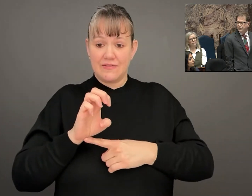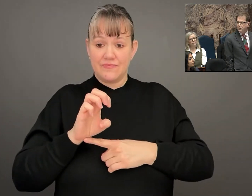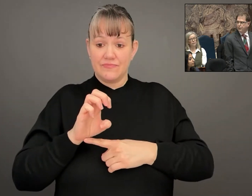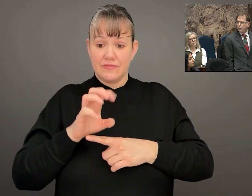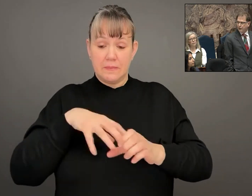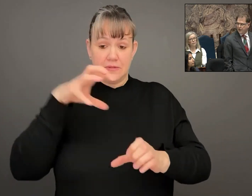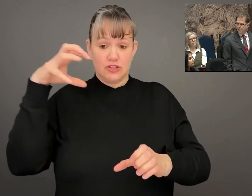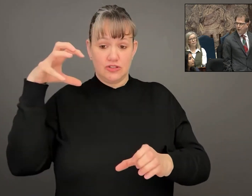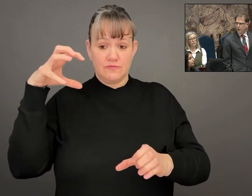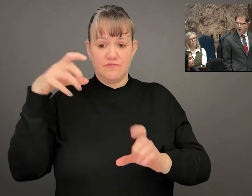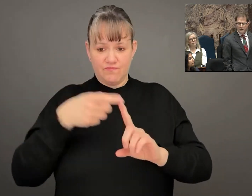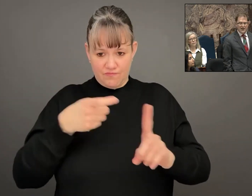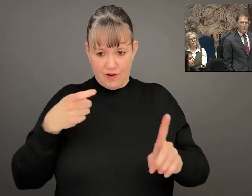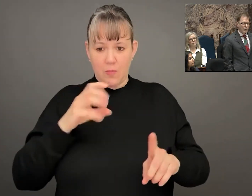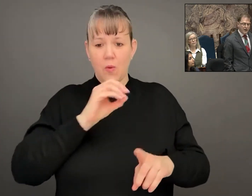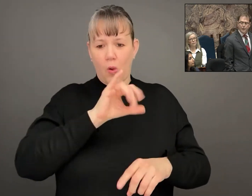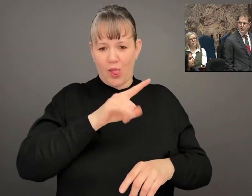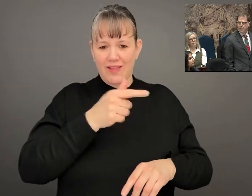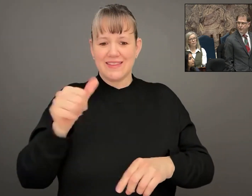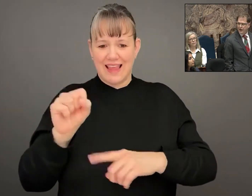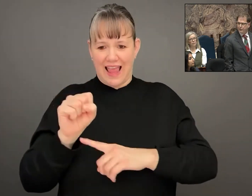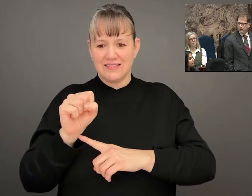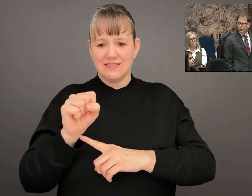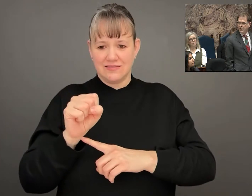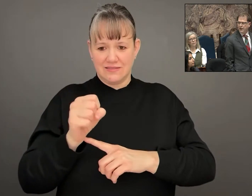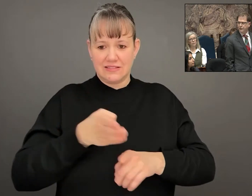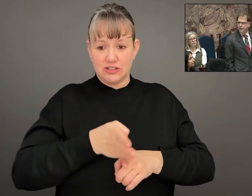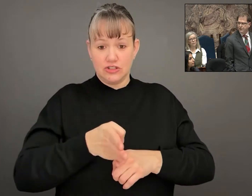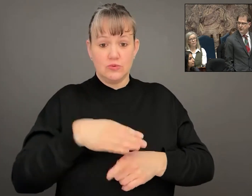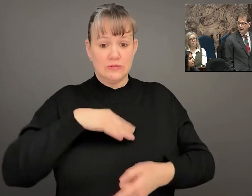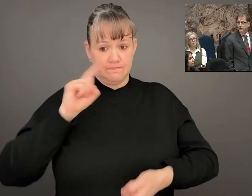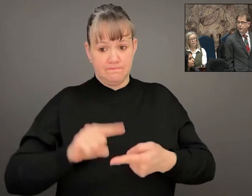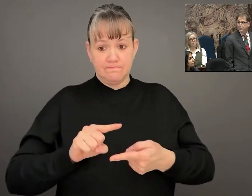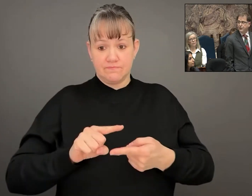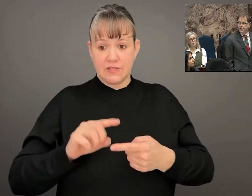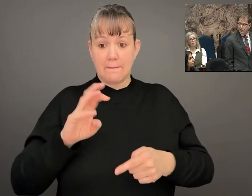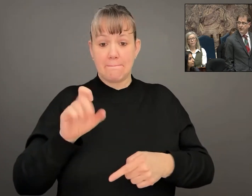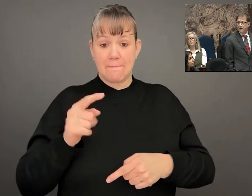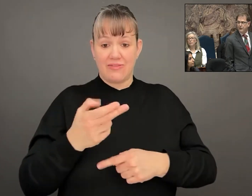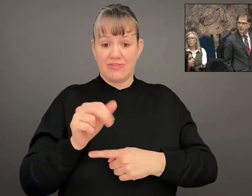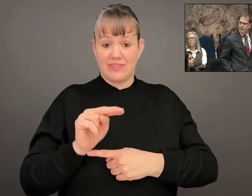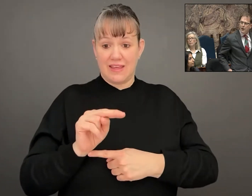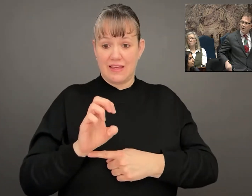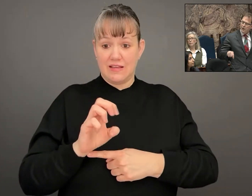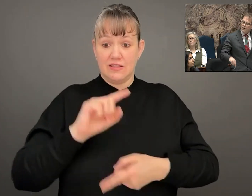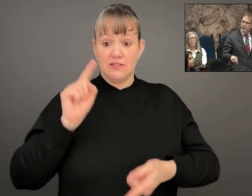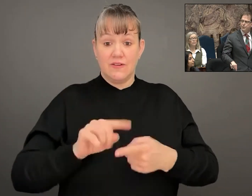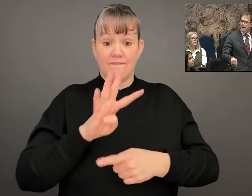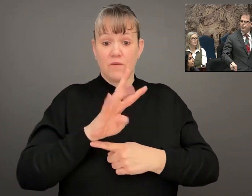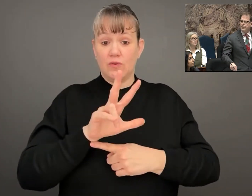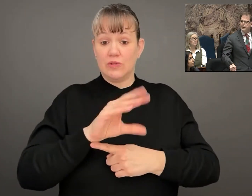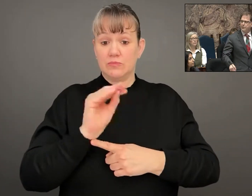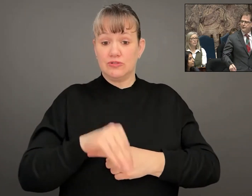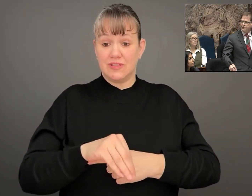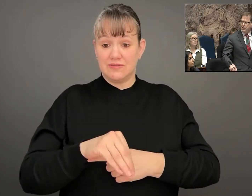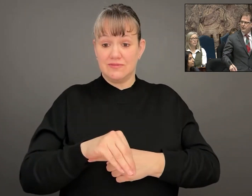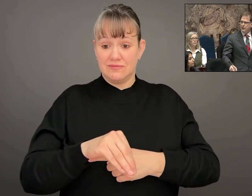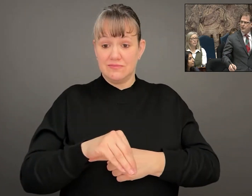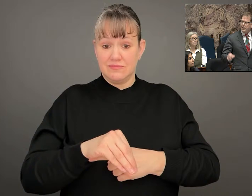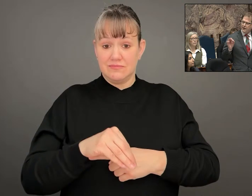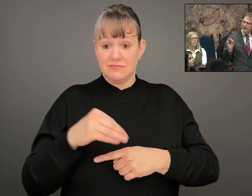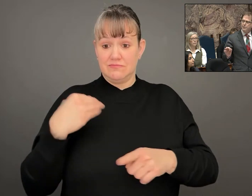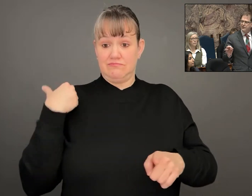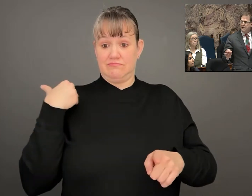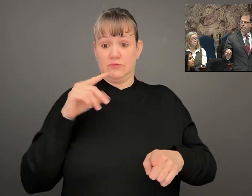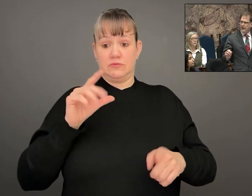methane emissions, for example, by 43% from 2015 levels, which is a significant achievement, not just by the people of BC,